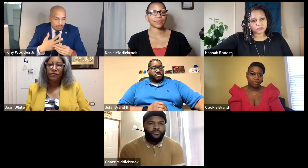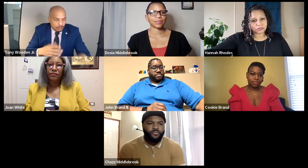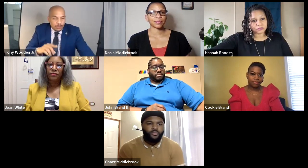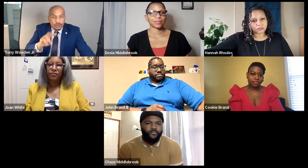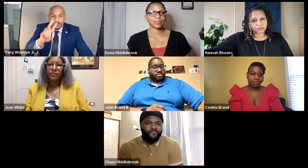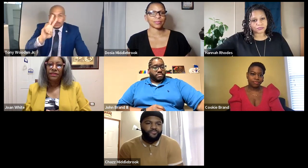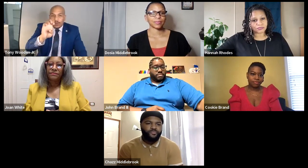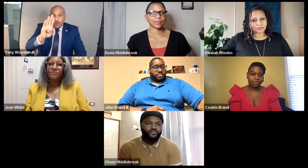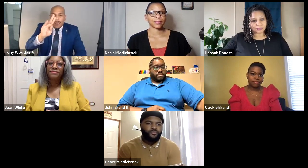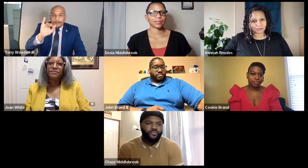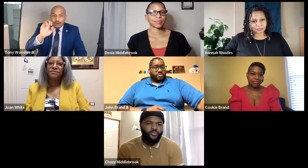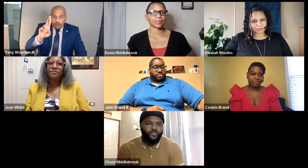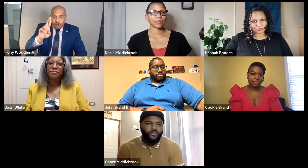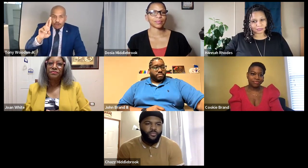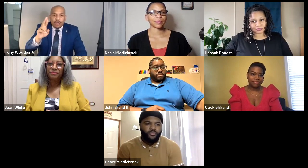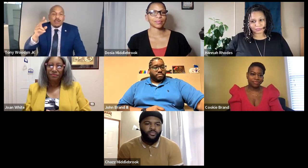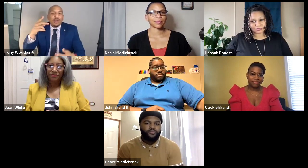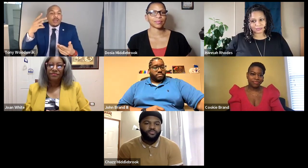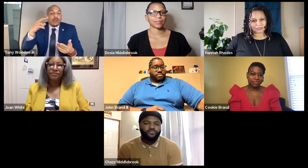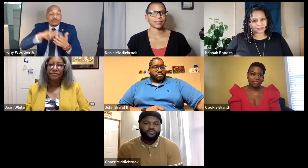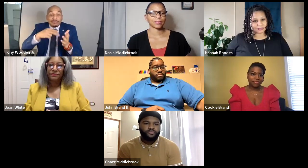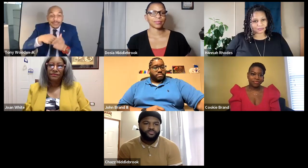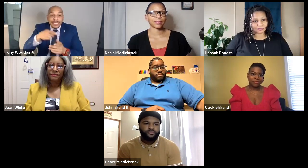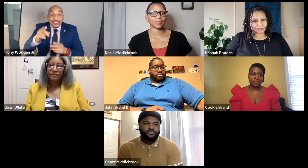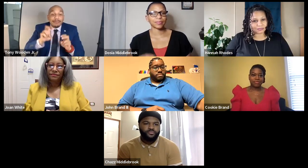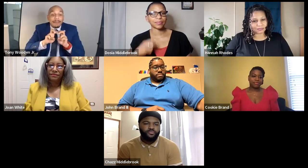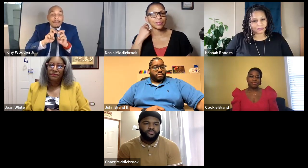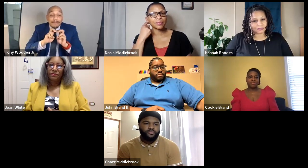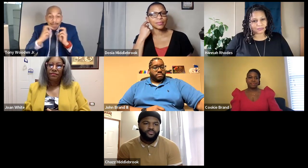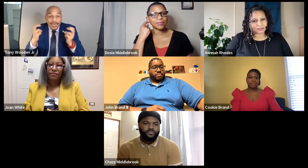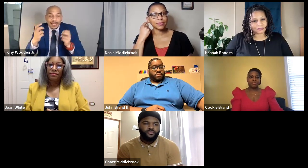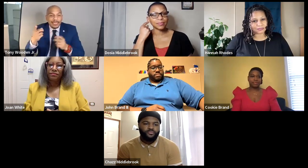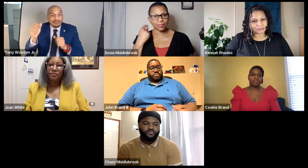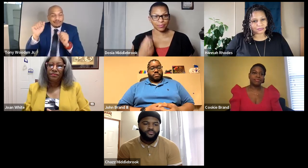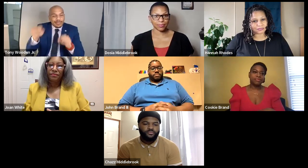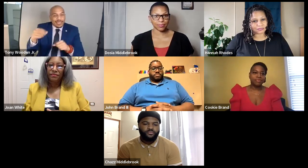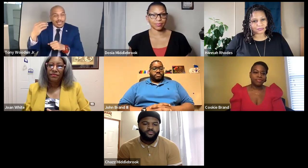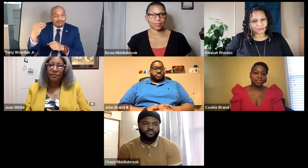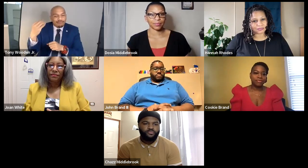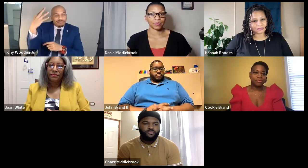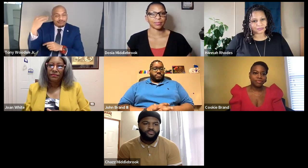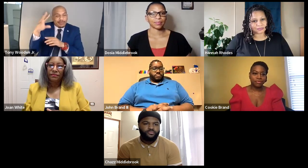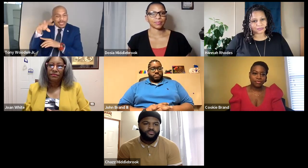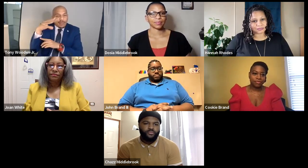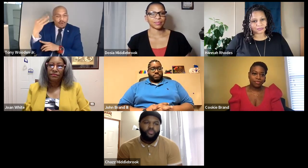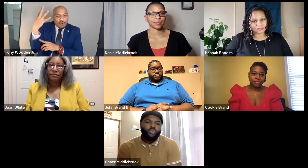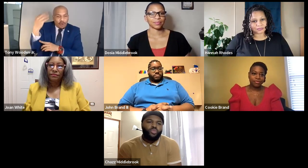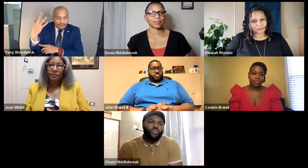This is a Zoom webinar, which means that the panel